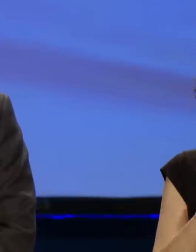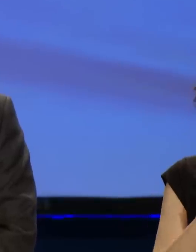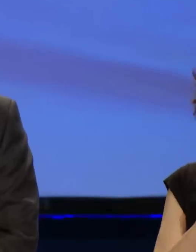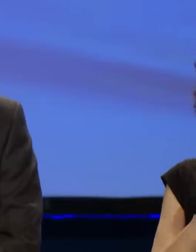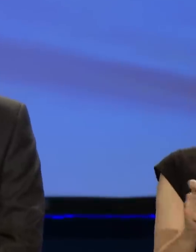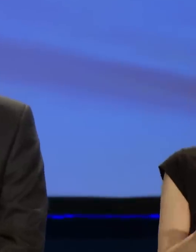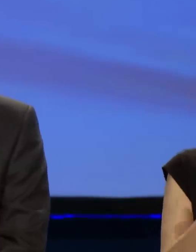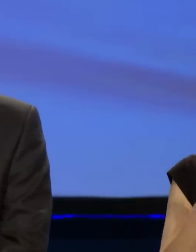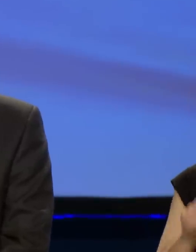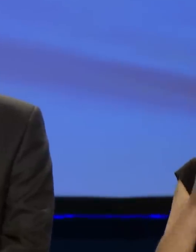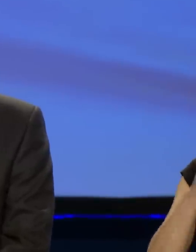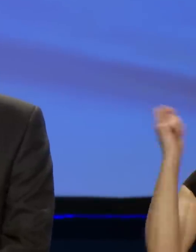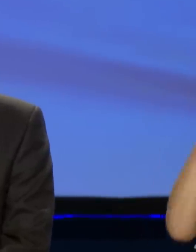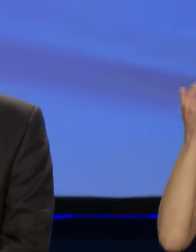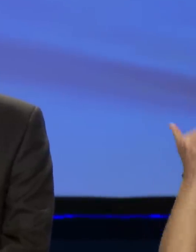of victory."